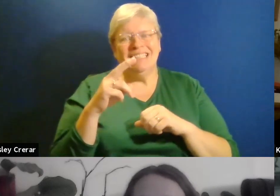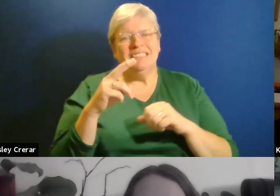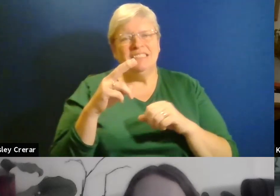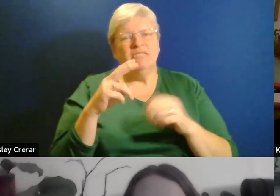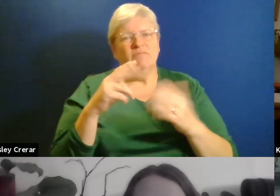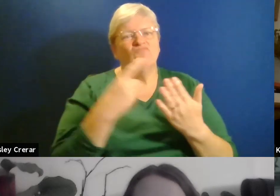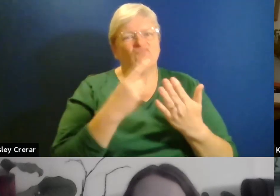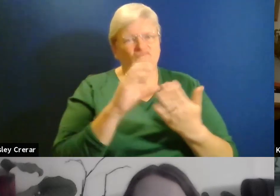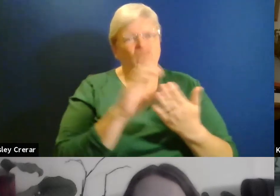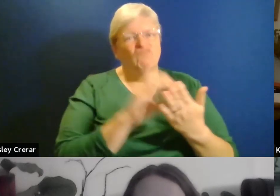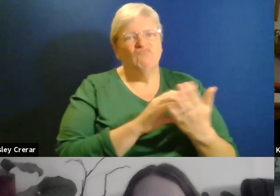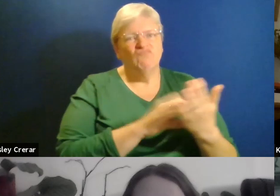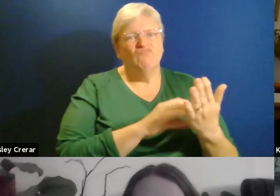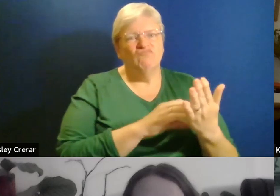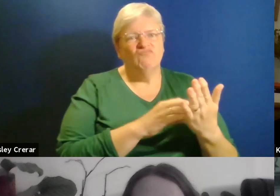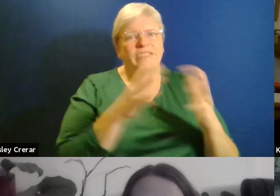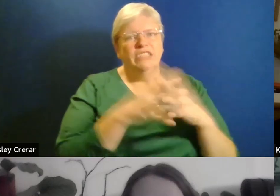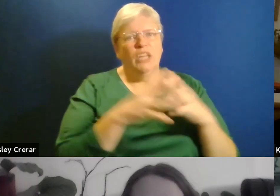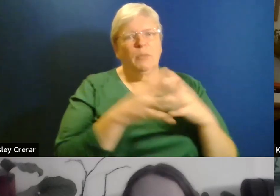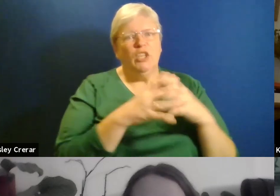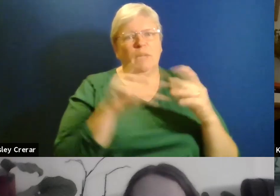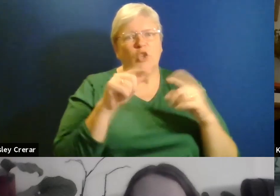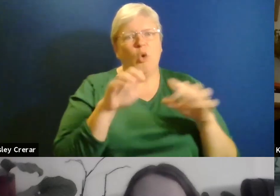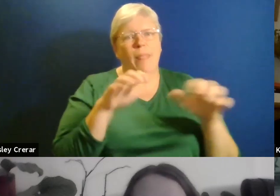the parameters at